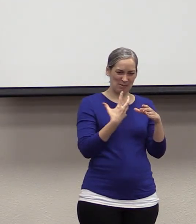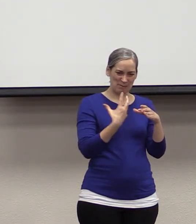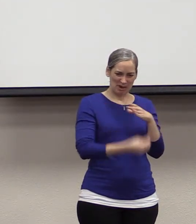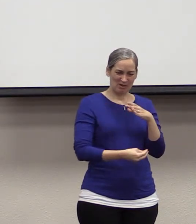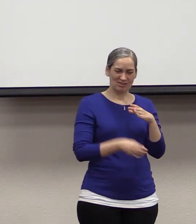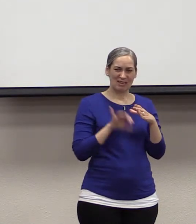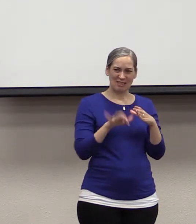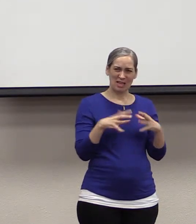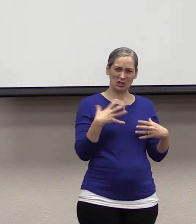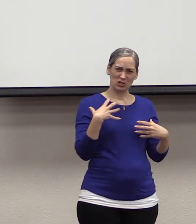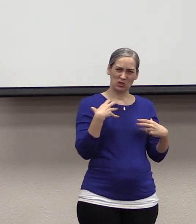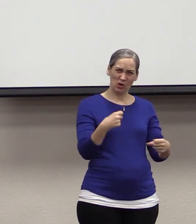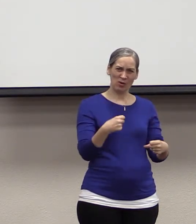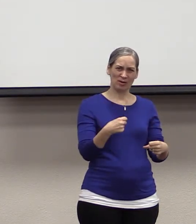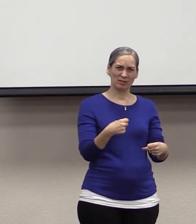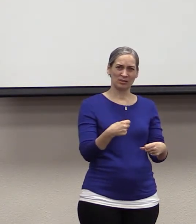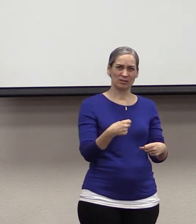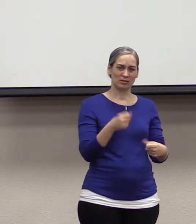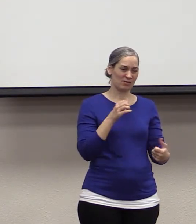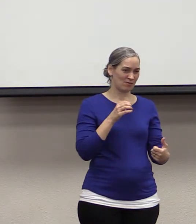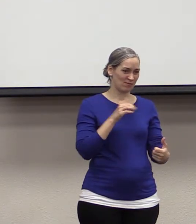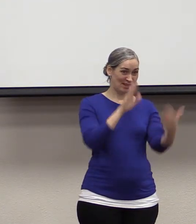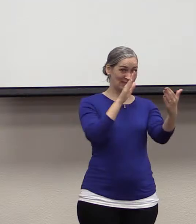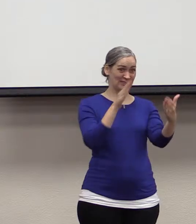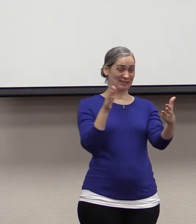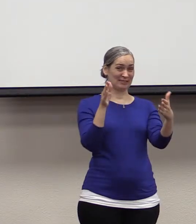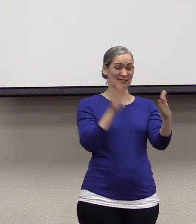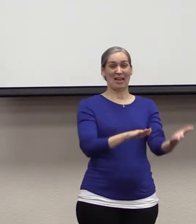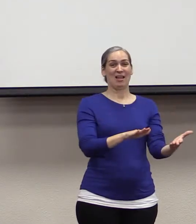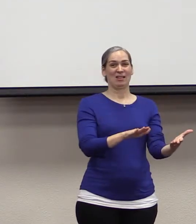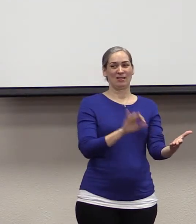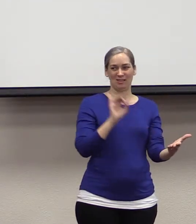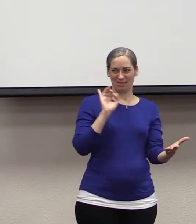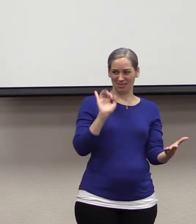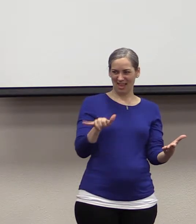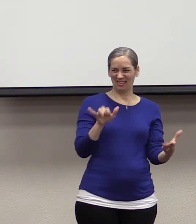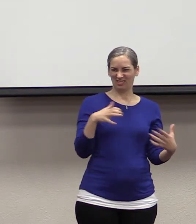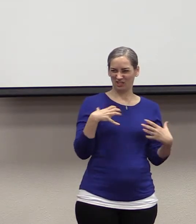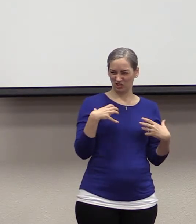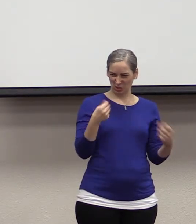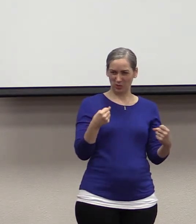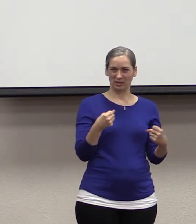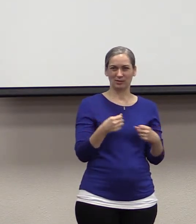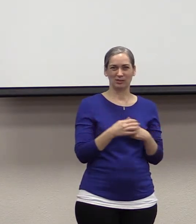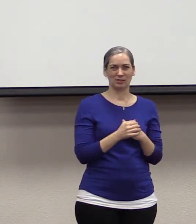courage. In the face of death, that is courage.